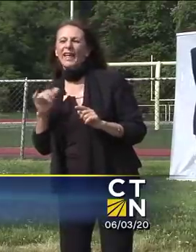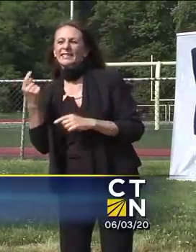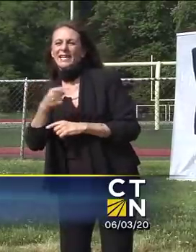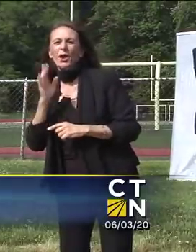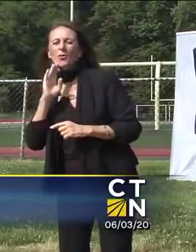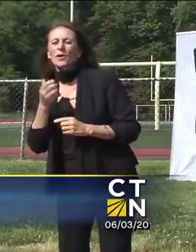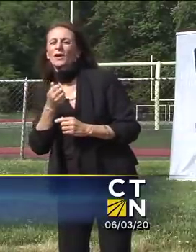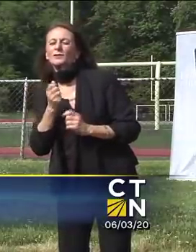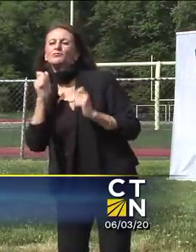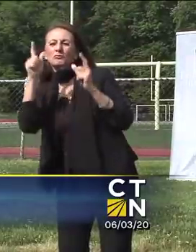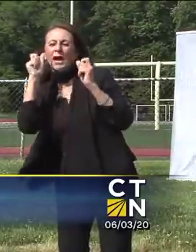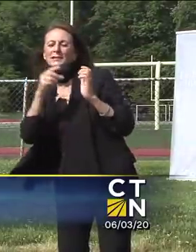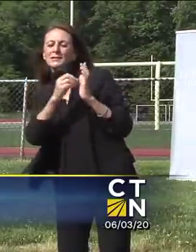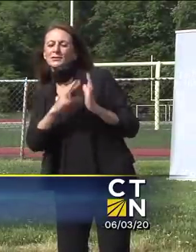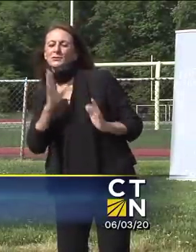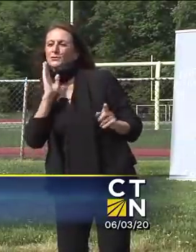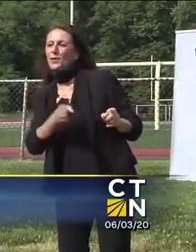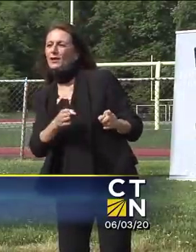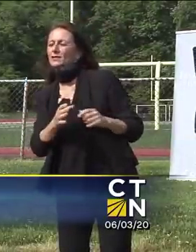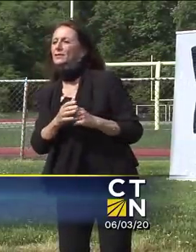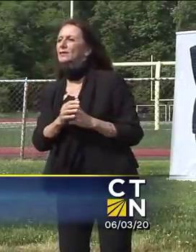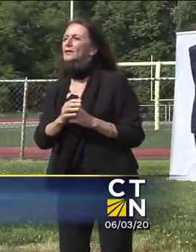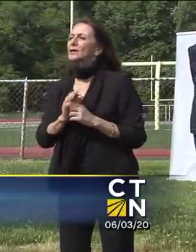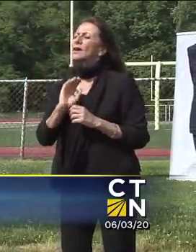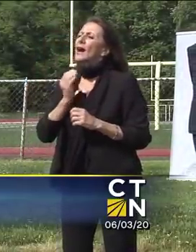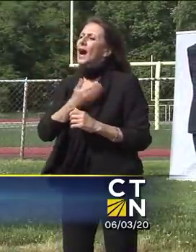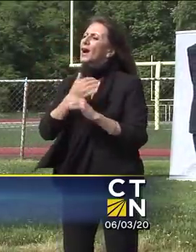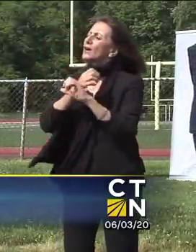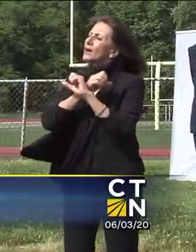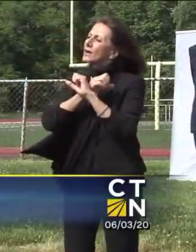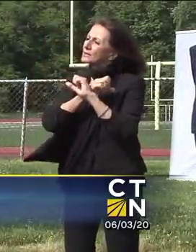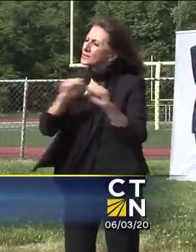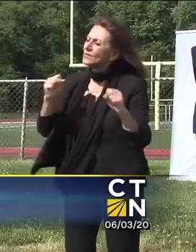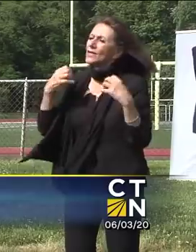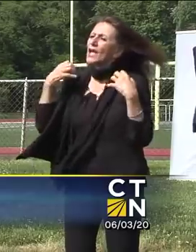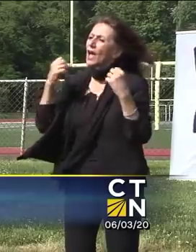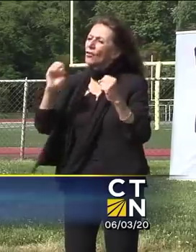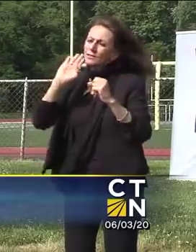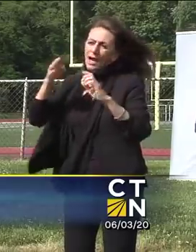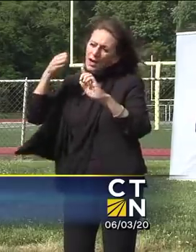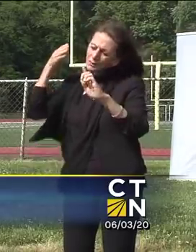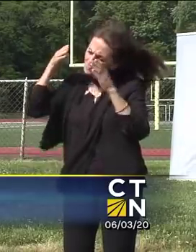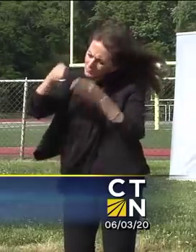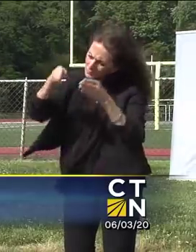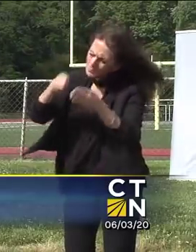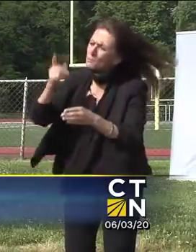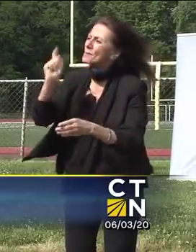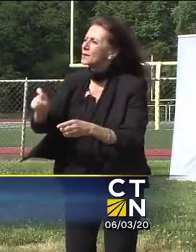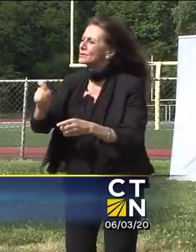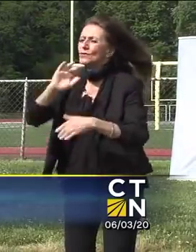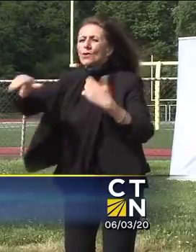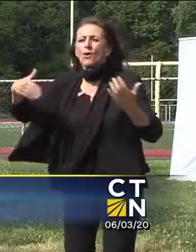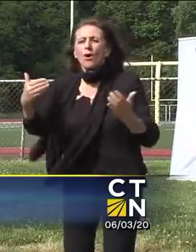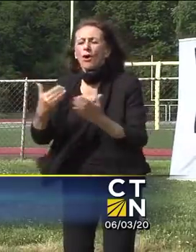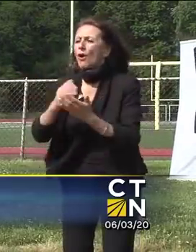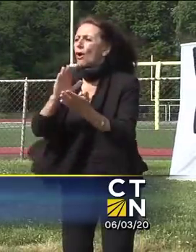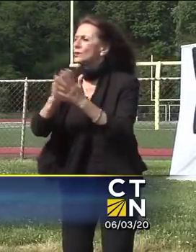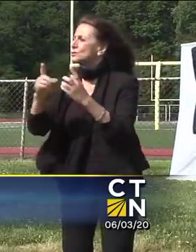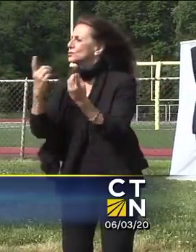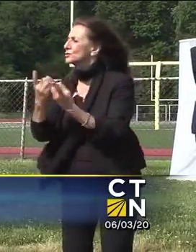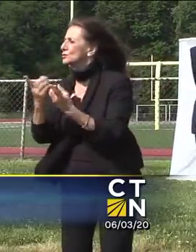day. The health and safety of our students and community is our primary focus, as it is in every school district,